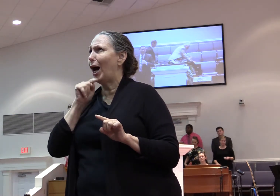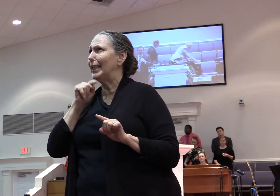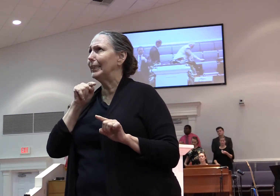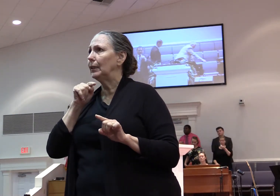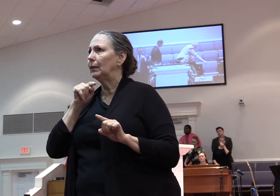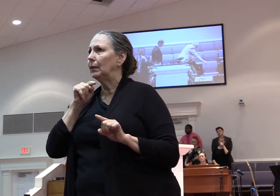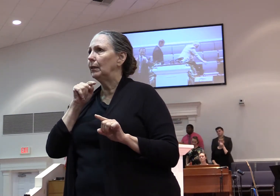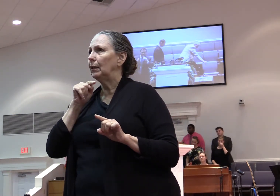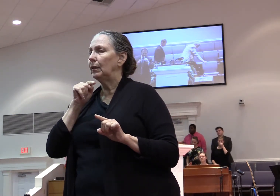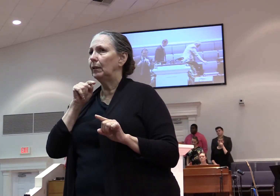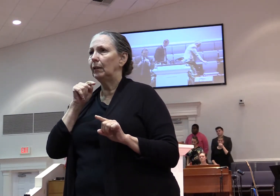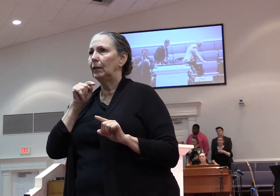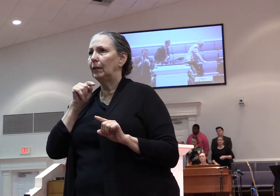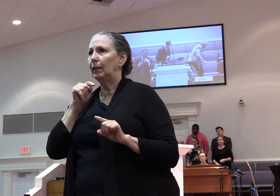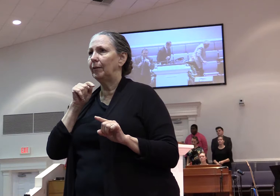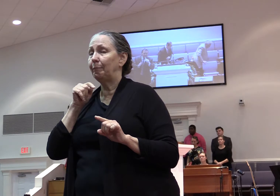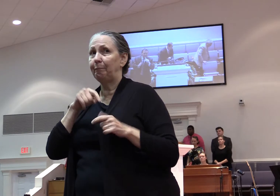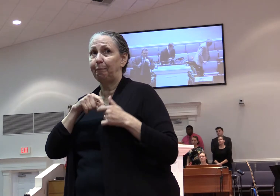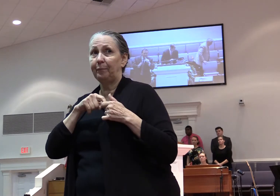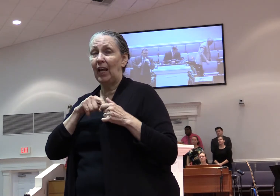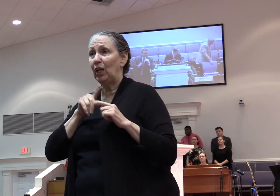you know, when you get into your car tonight,